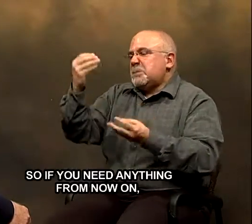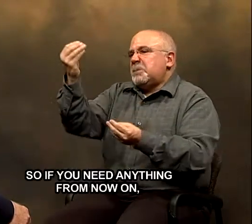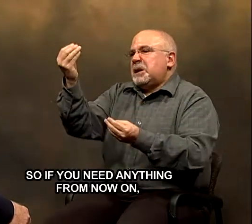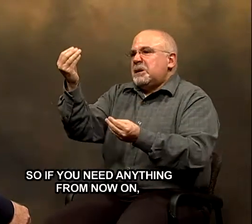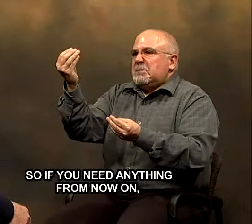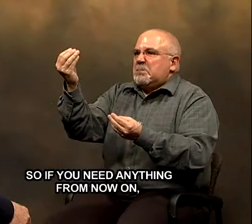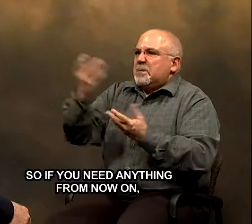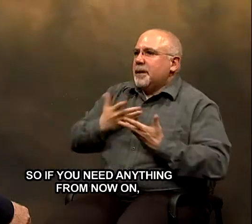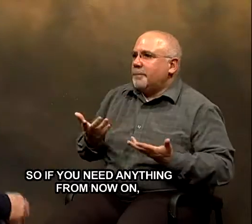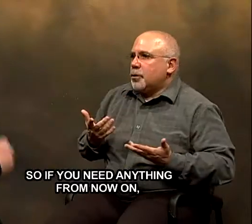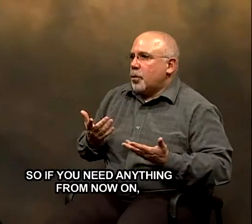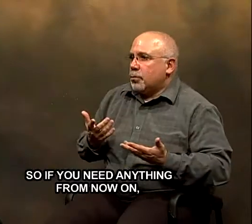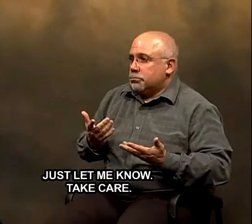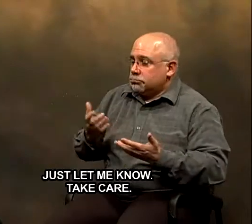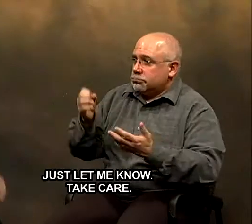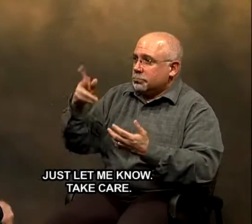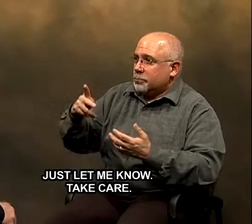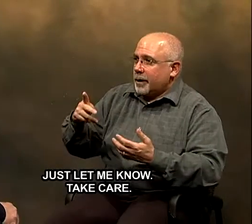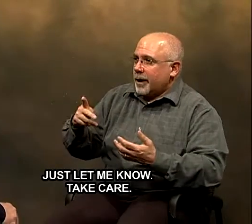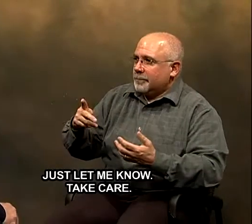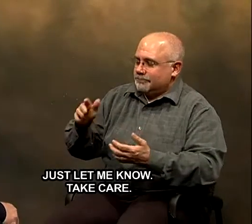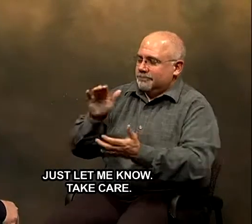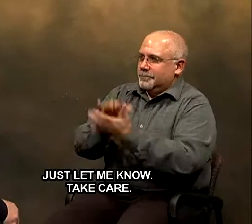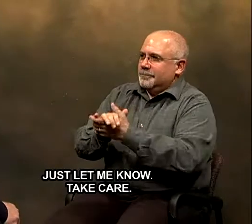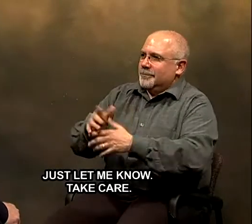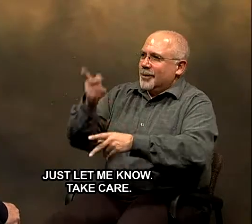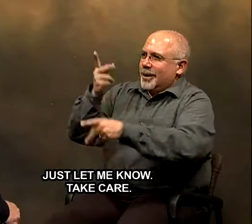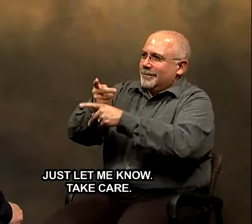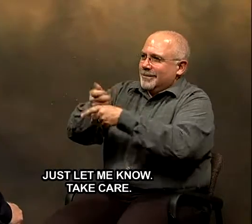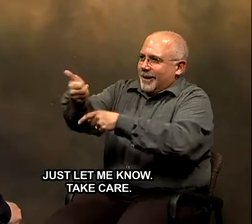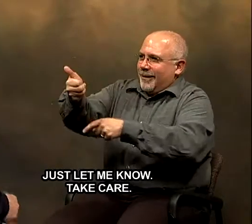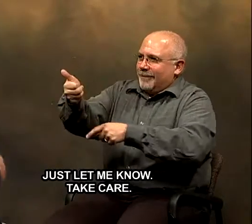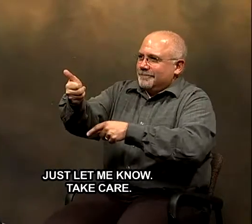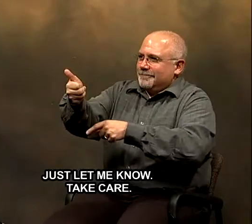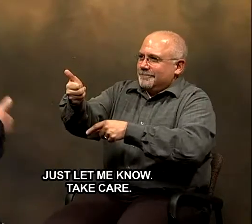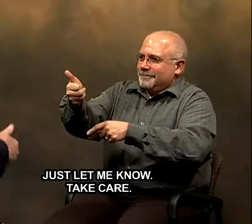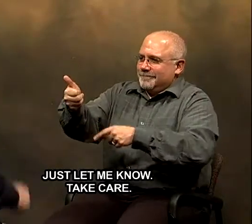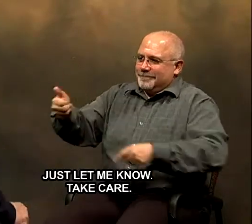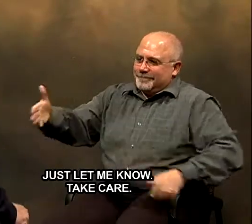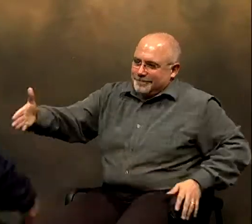So if you need anything from now on, just let me know. Take care.